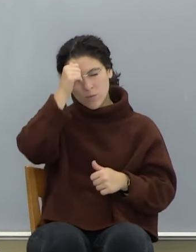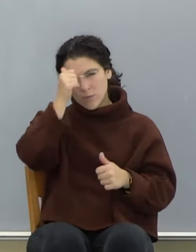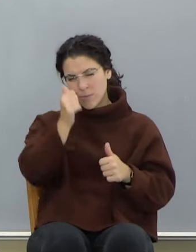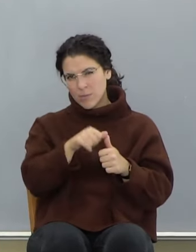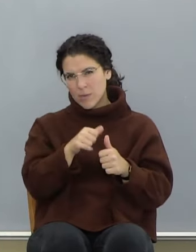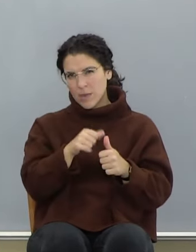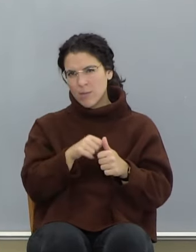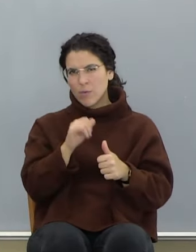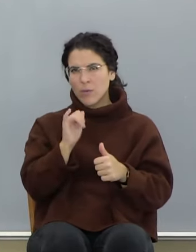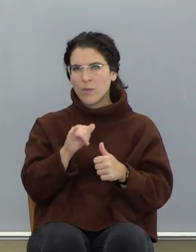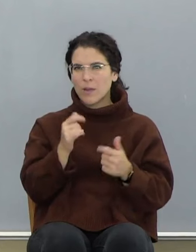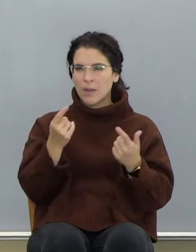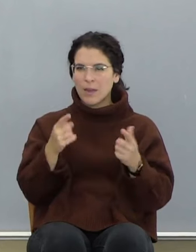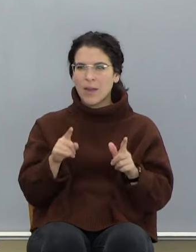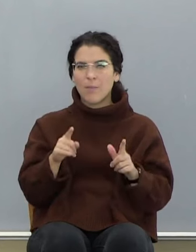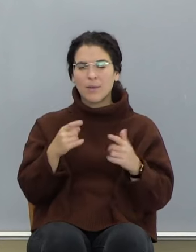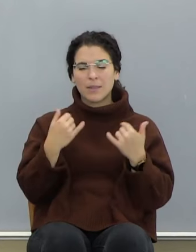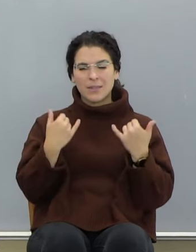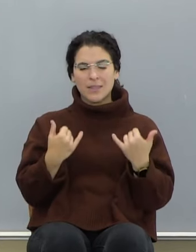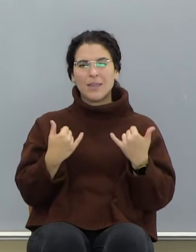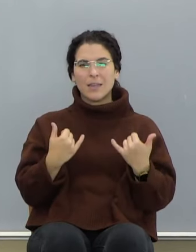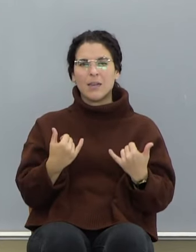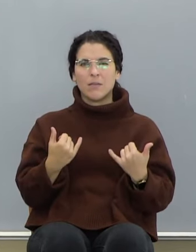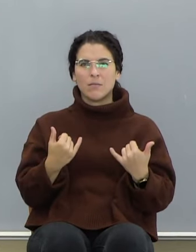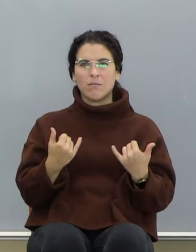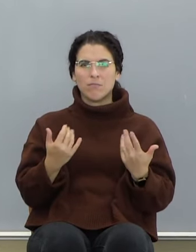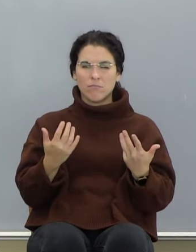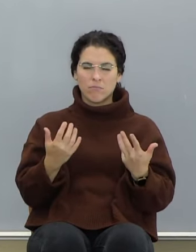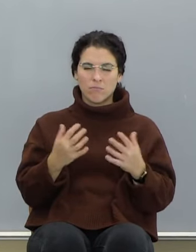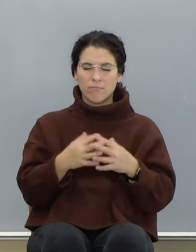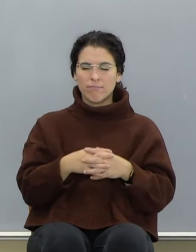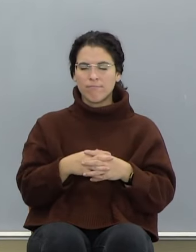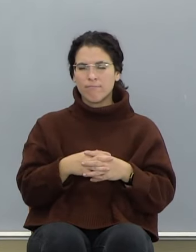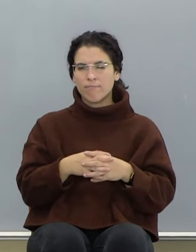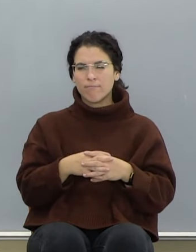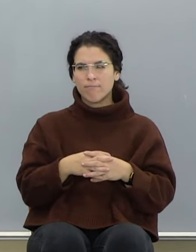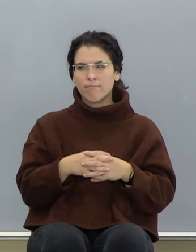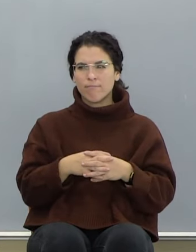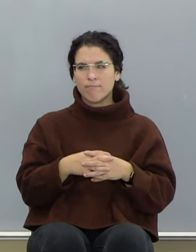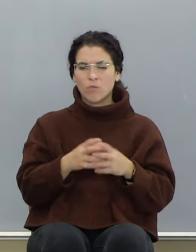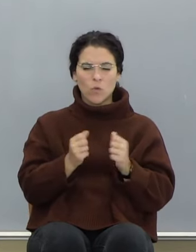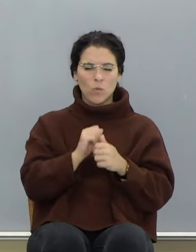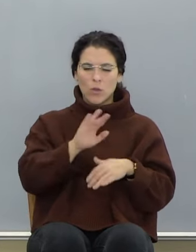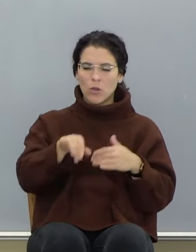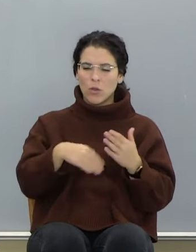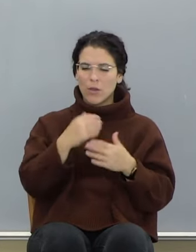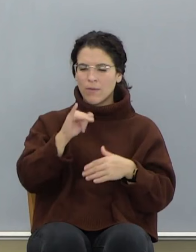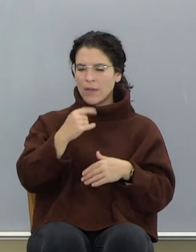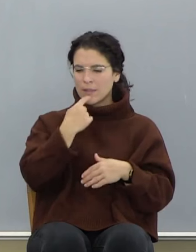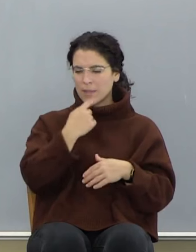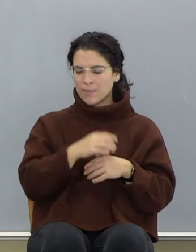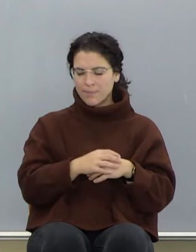that it happens even today. So, with all of that said,